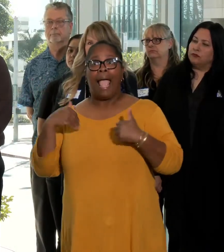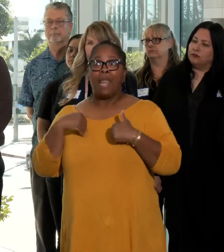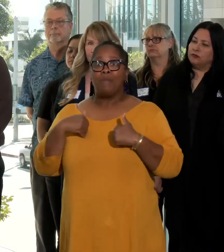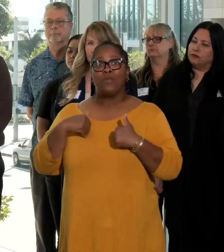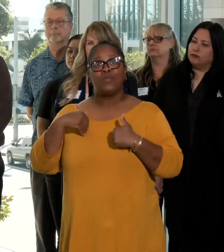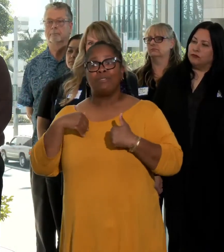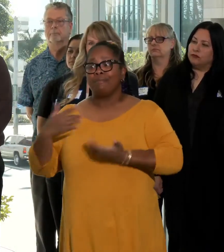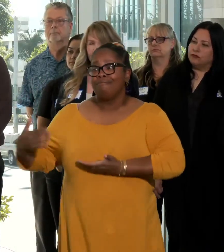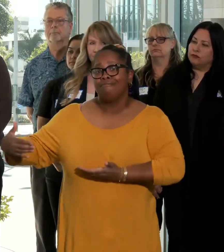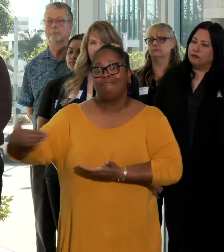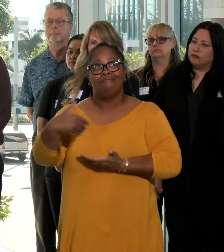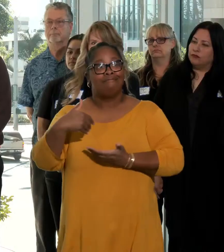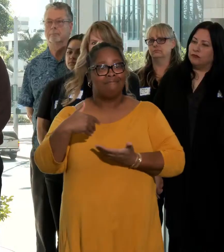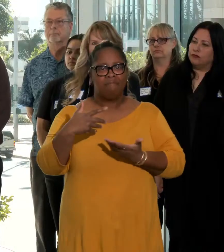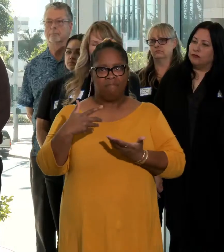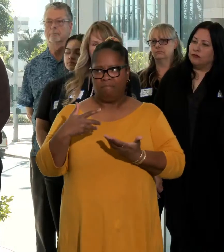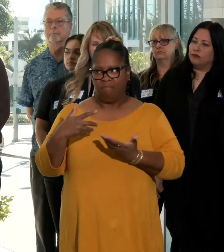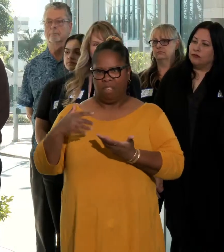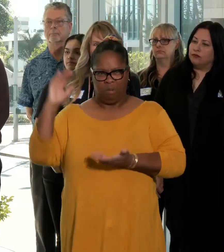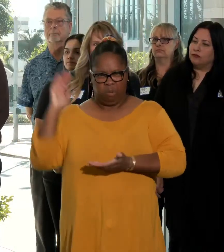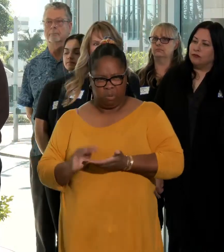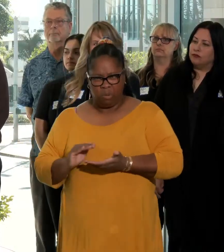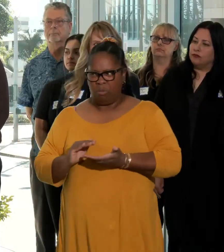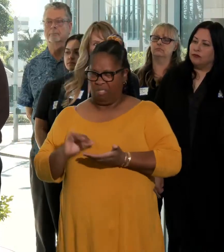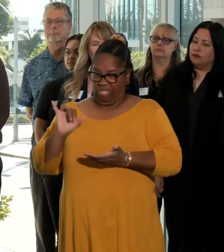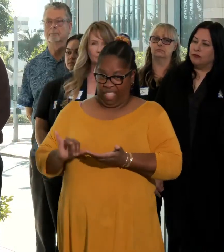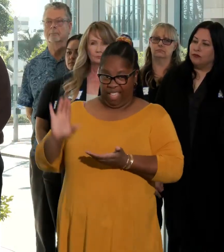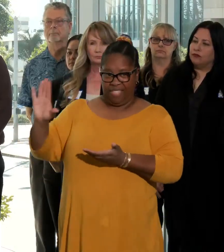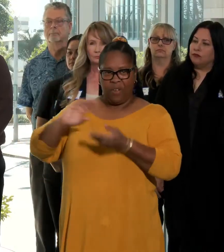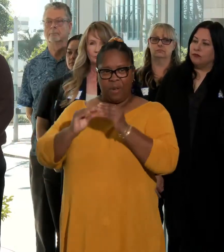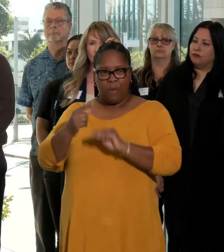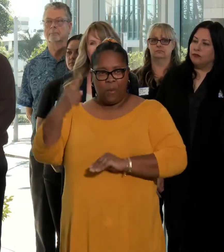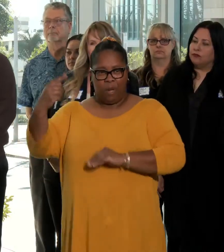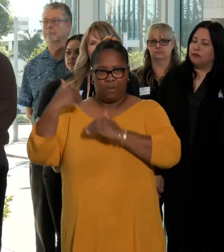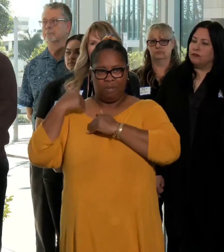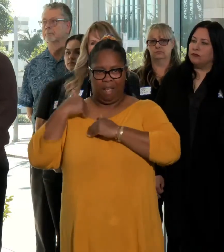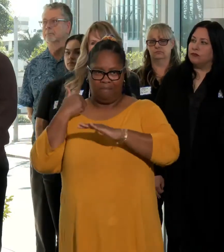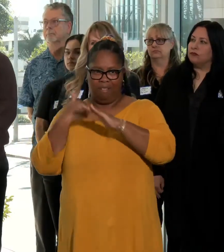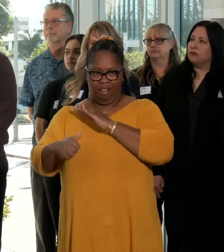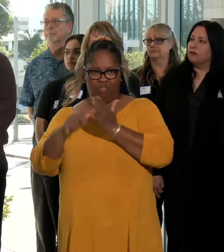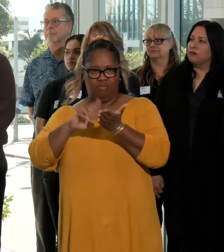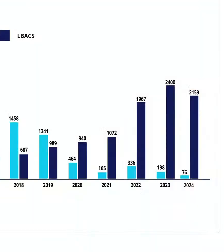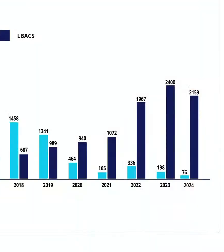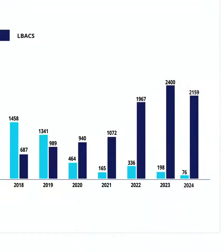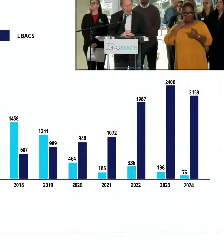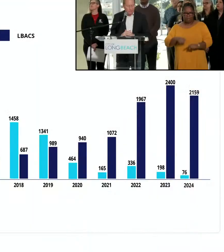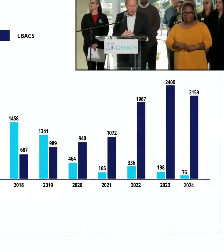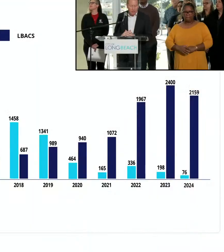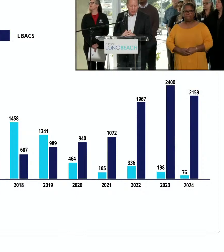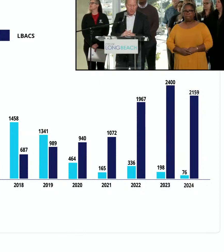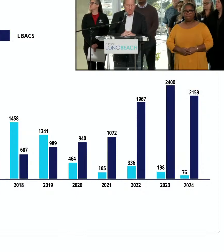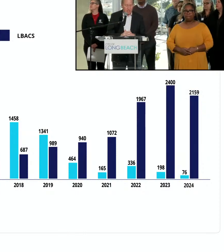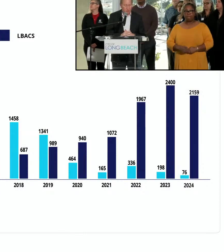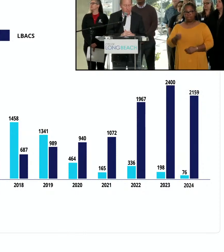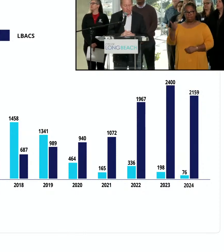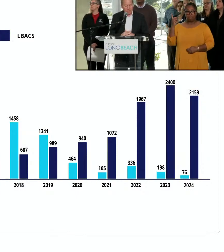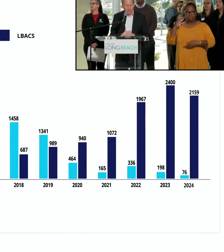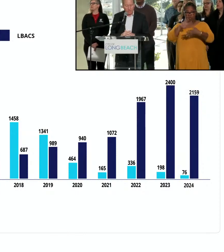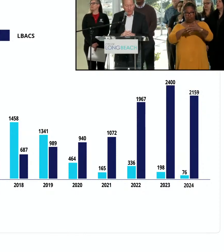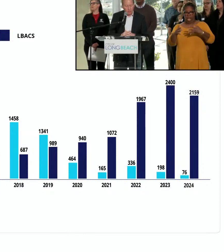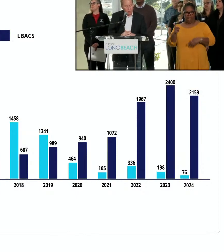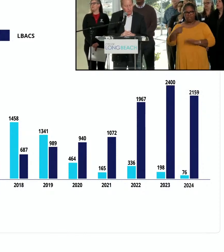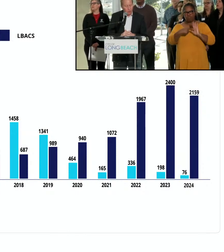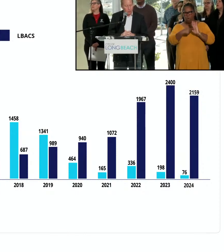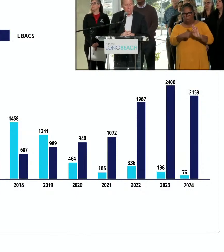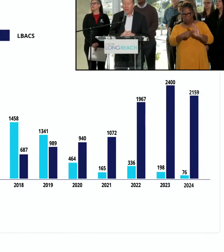animals, which is really their primary responsibility under the contract agreement. This bar graph depicts the decreased intake